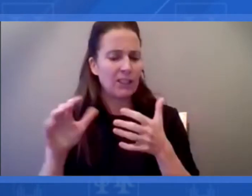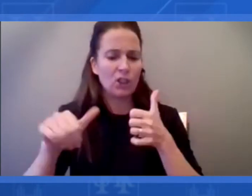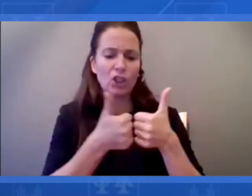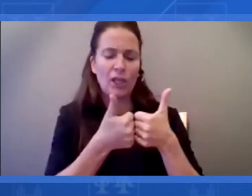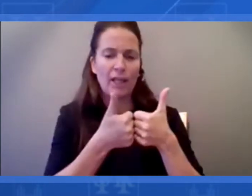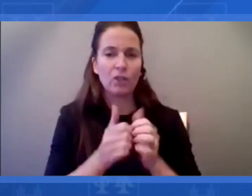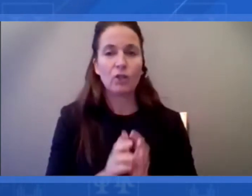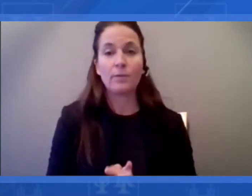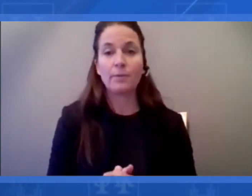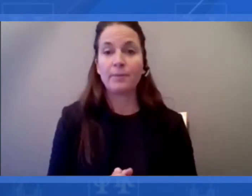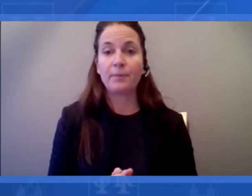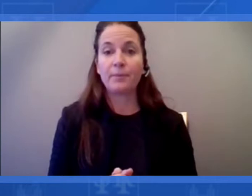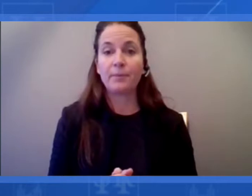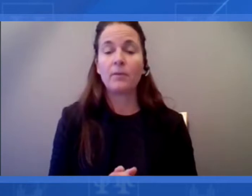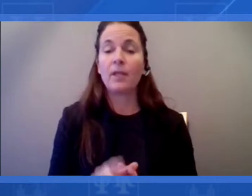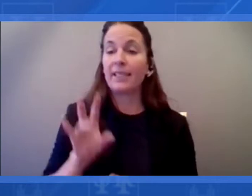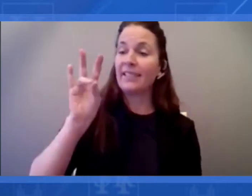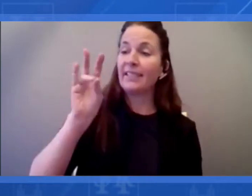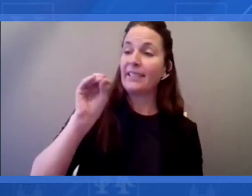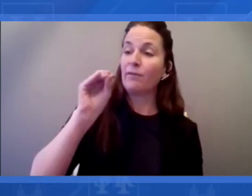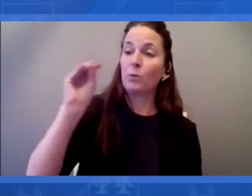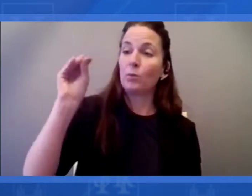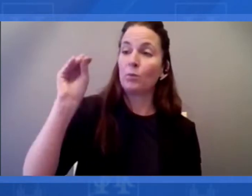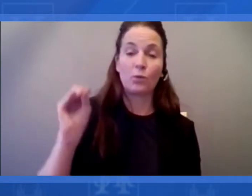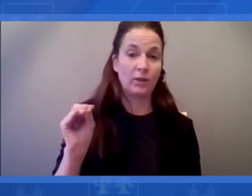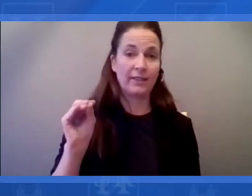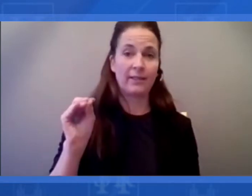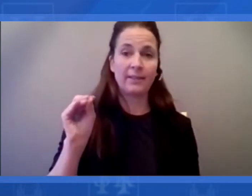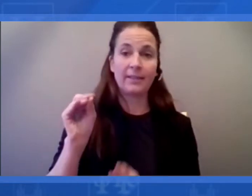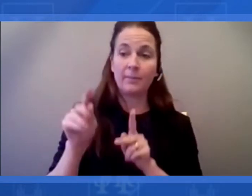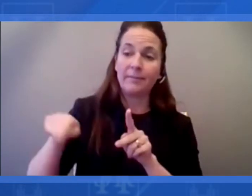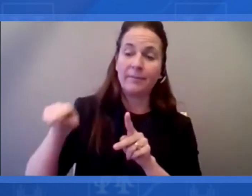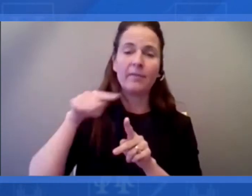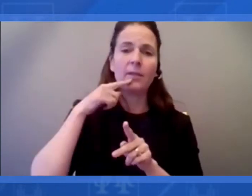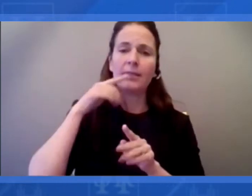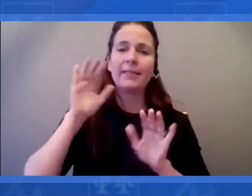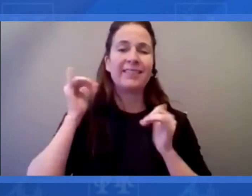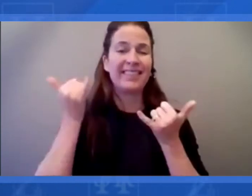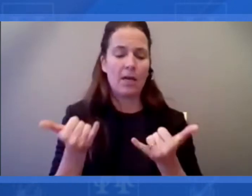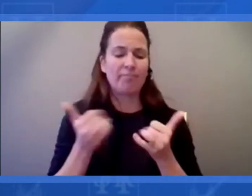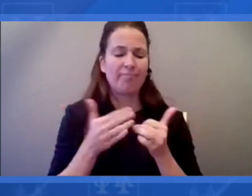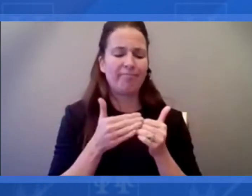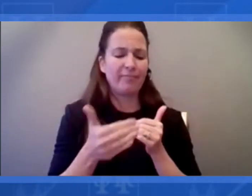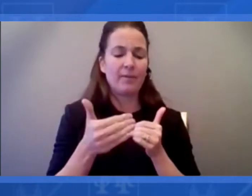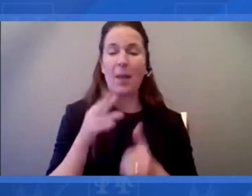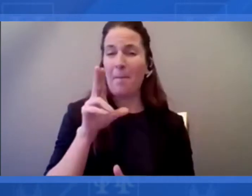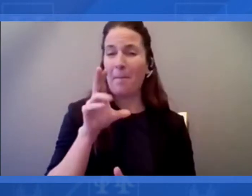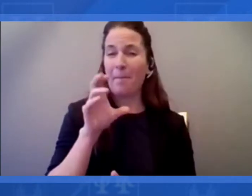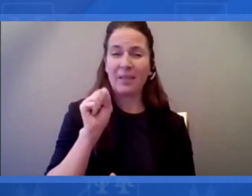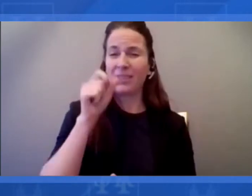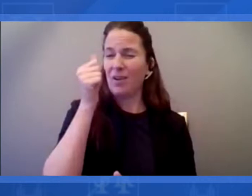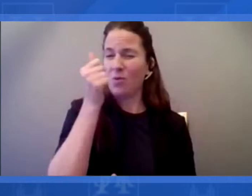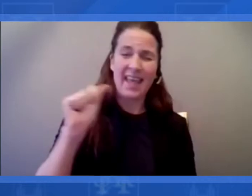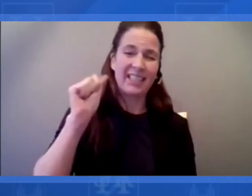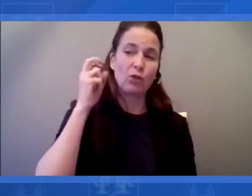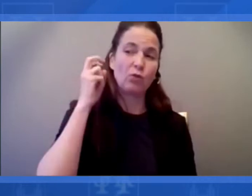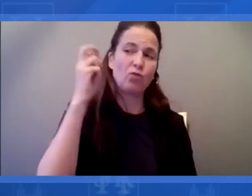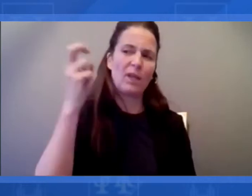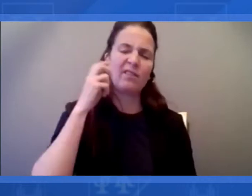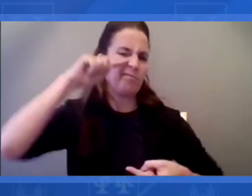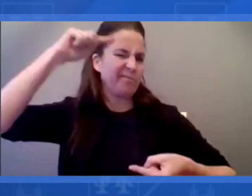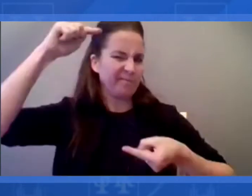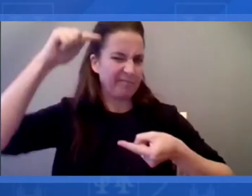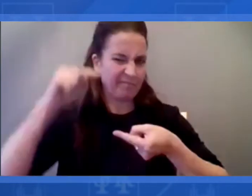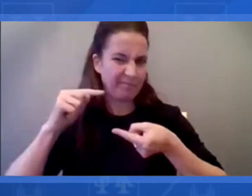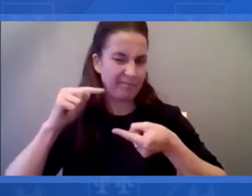of respondents said they're riding conventional transit less often, and almost 60% said they're